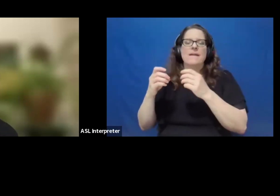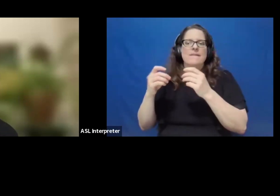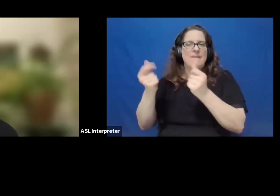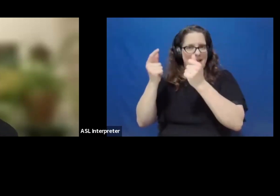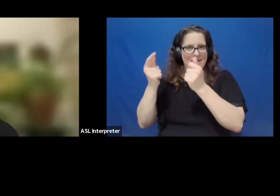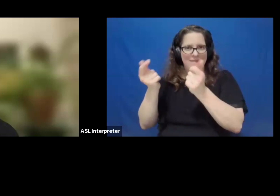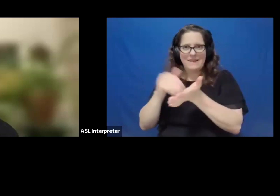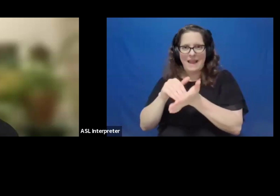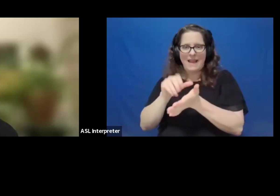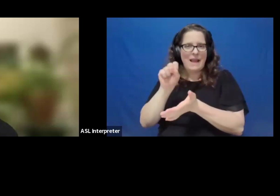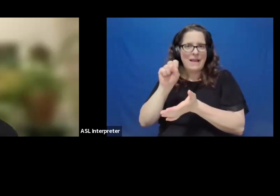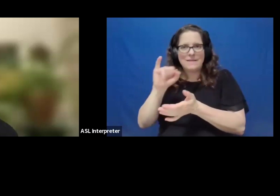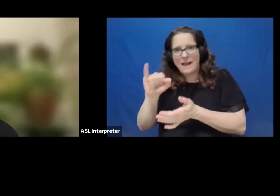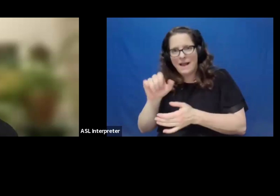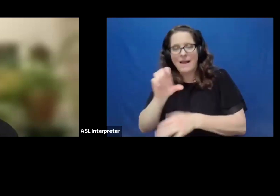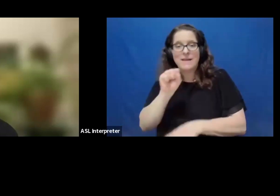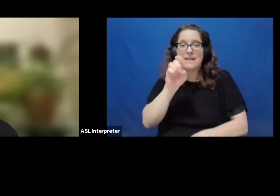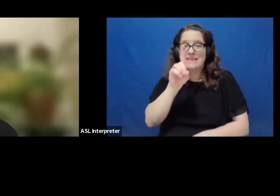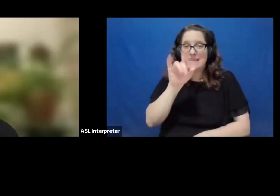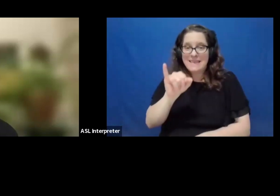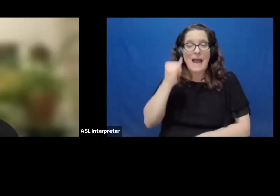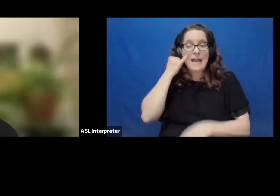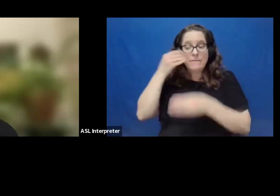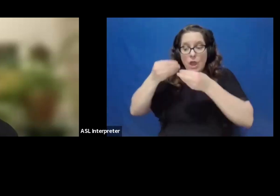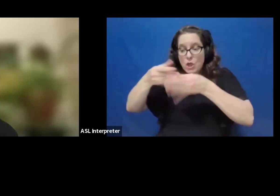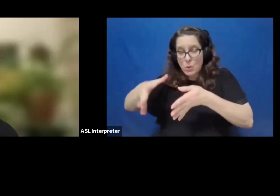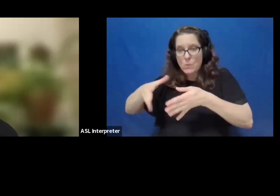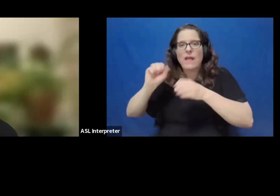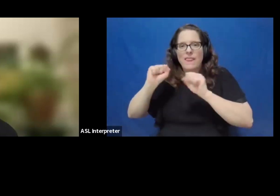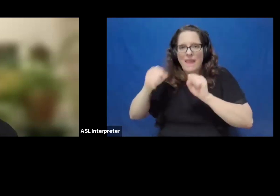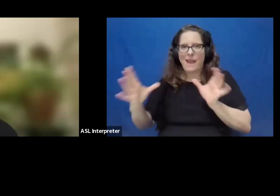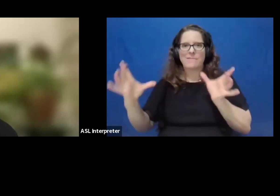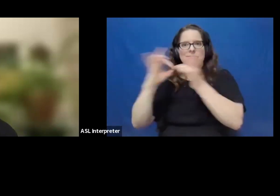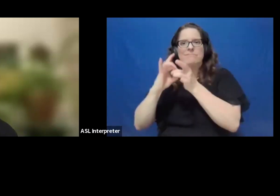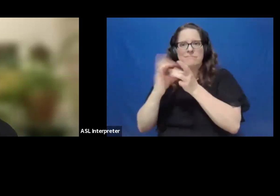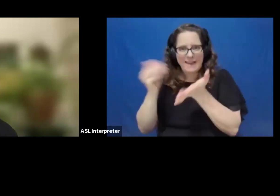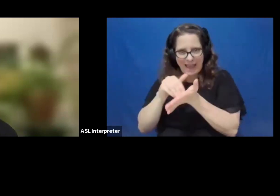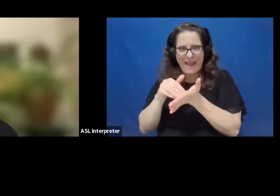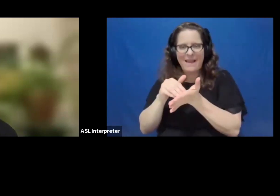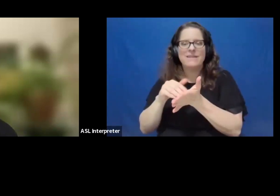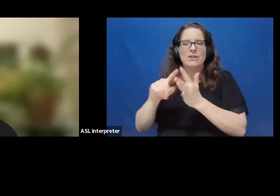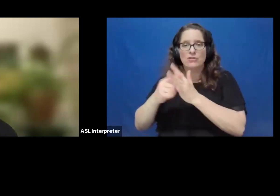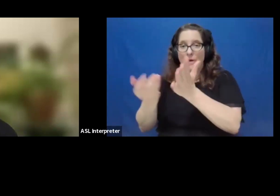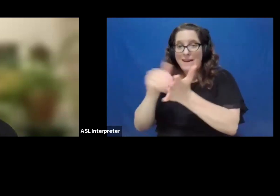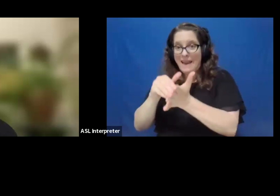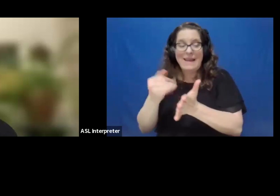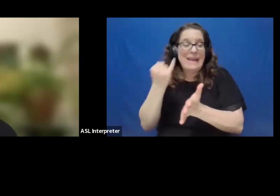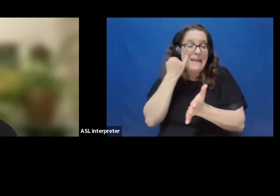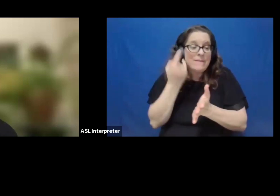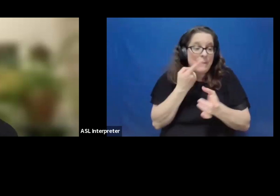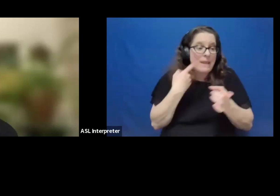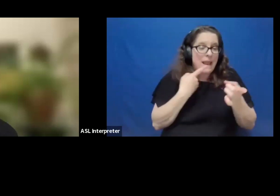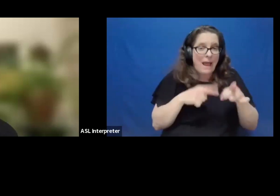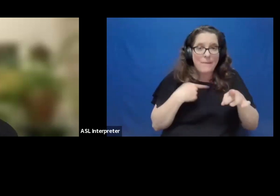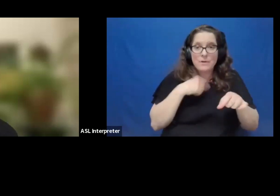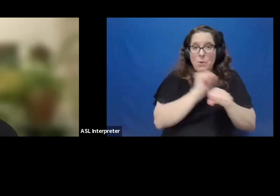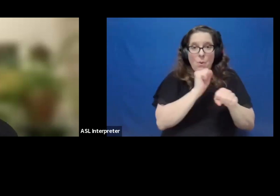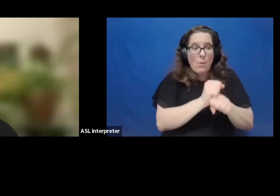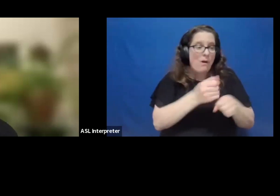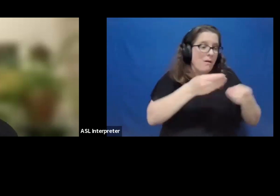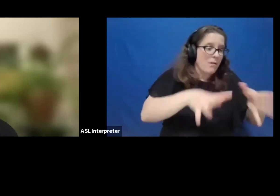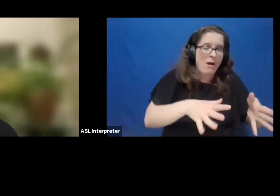SSI and SSDI quickly and easily if something happens to their earnings later.